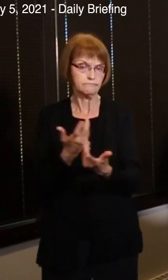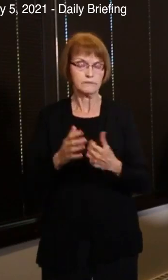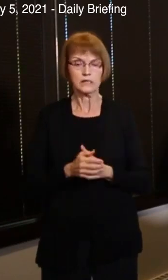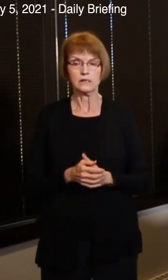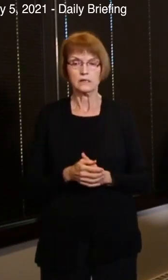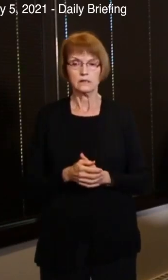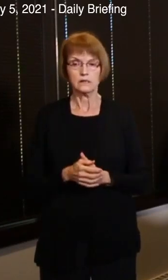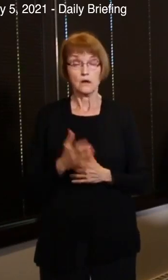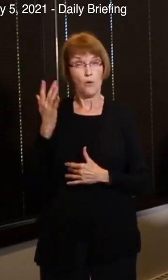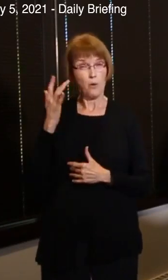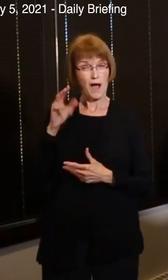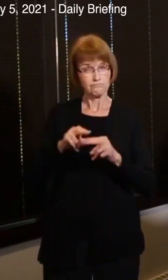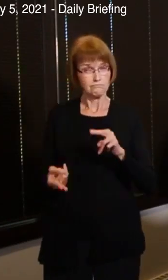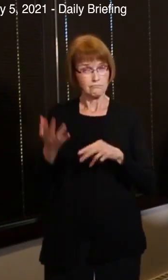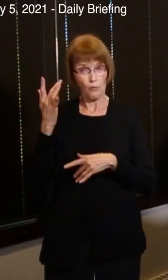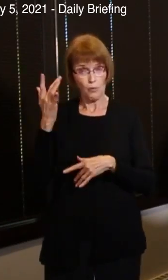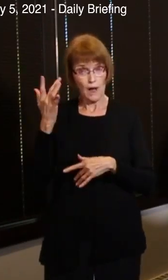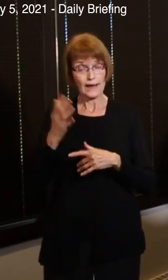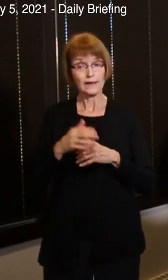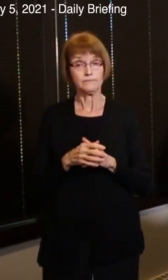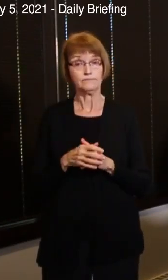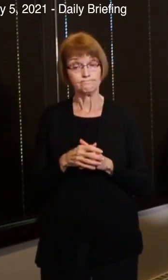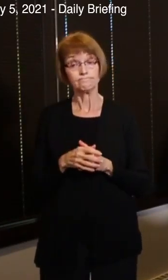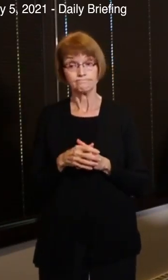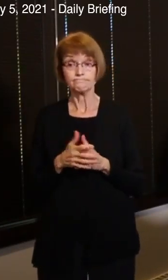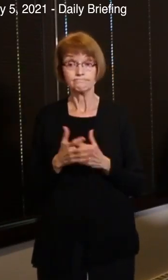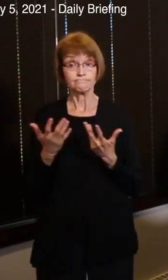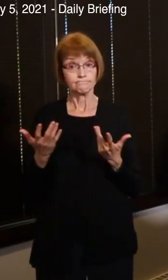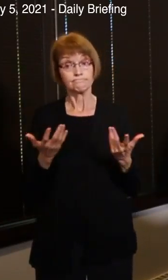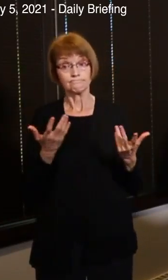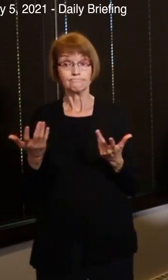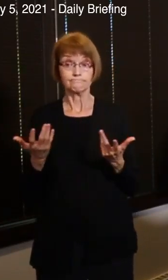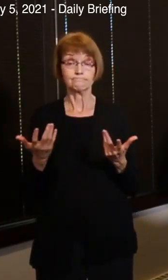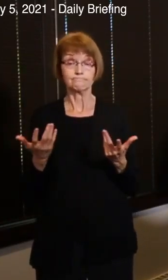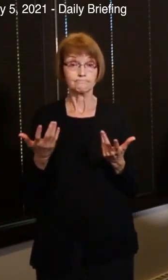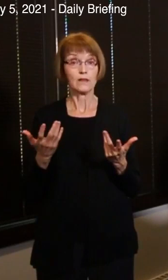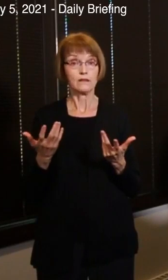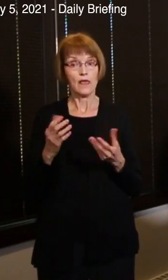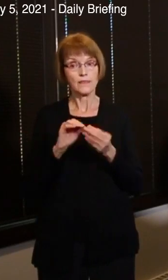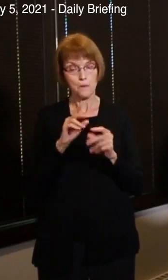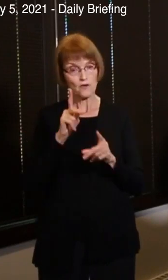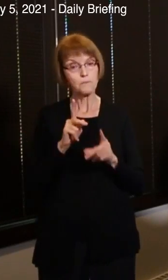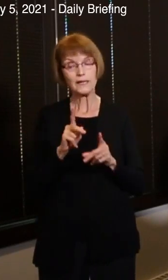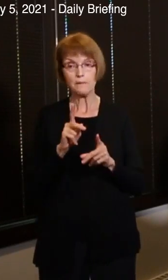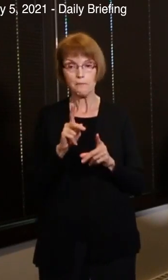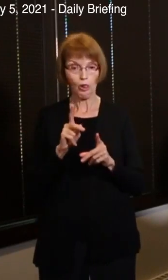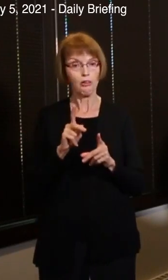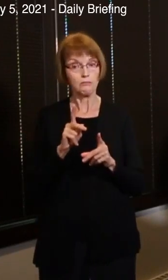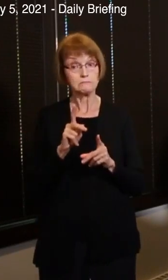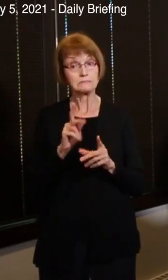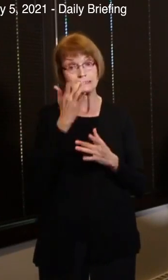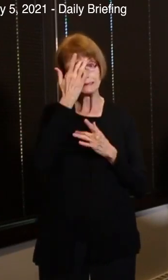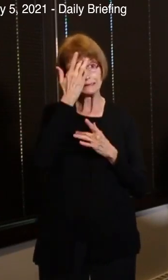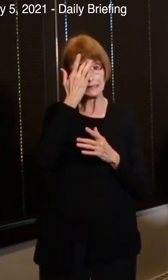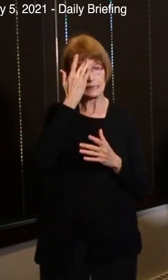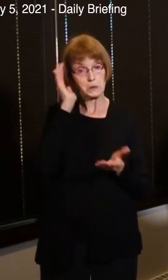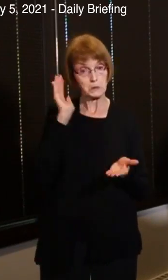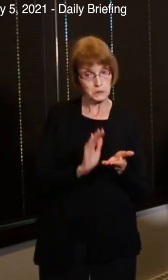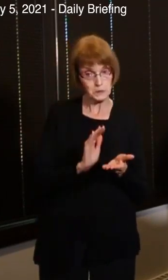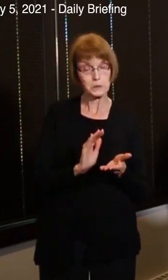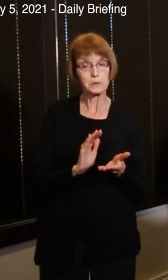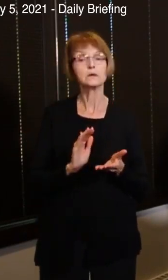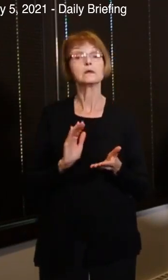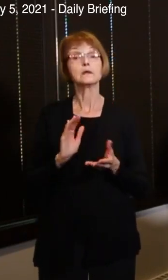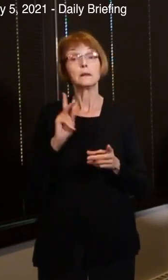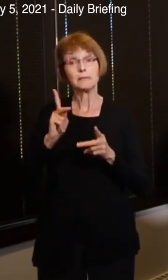I think part of it is we have seen this decrease in cases and decreases in hospitalizations since the beginning